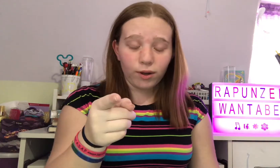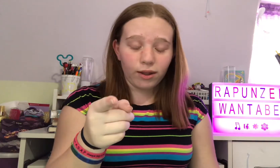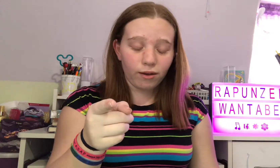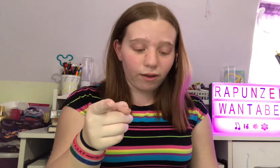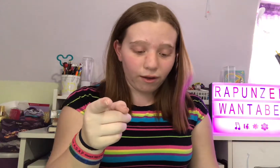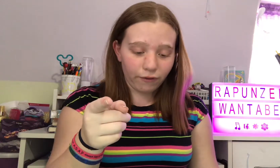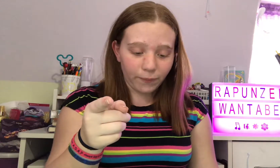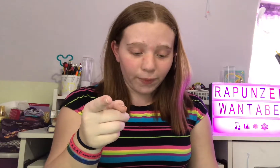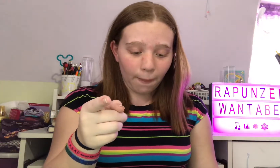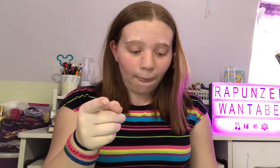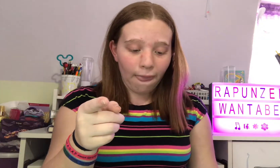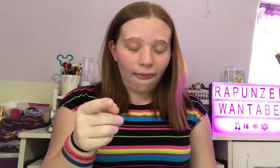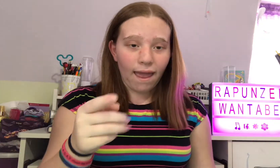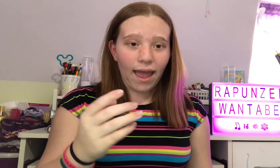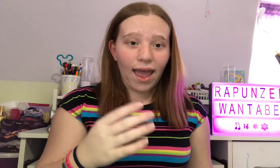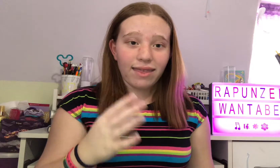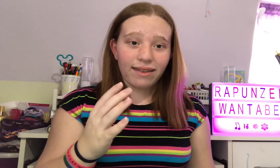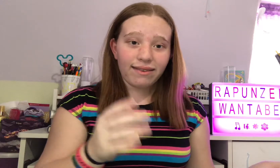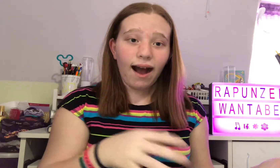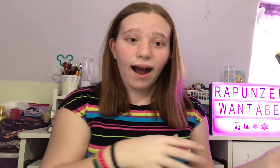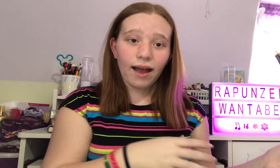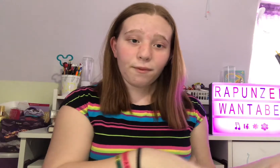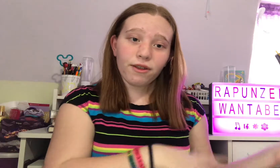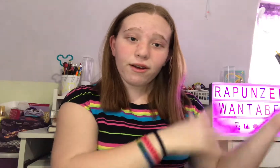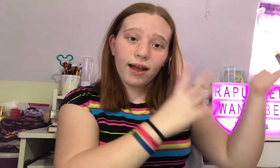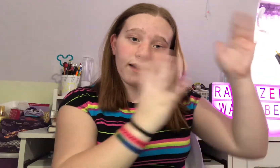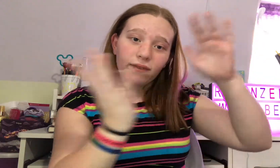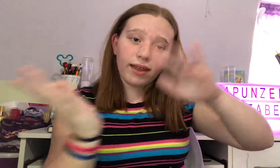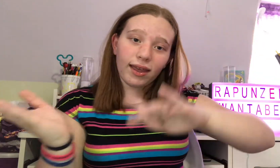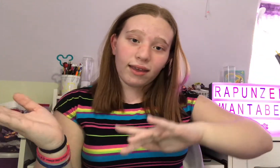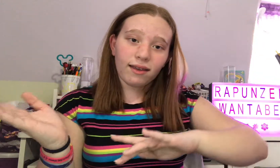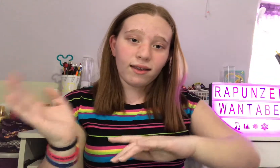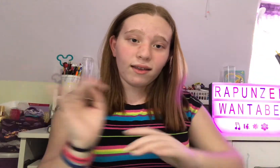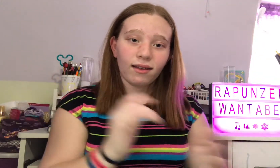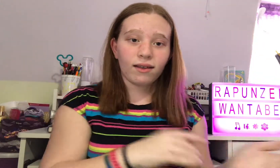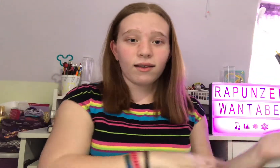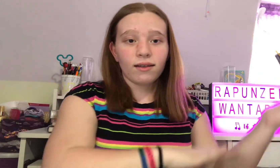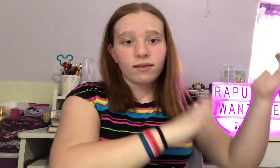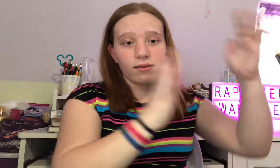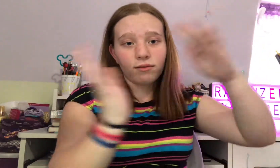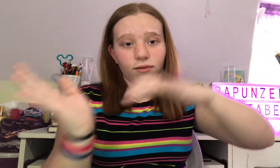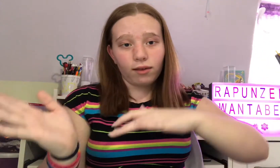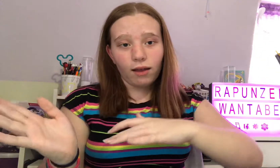to yourself, and in time, so you kind of like, do that.